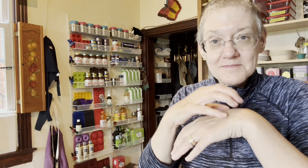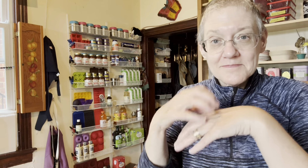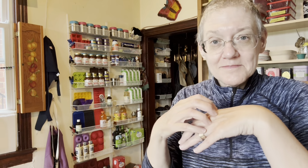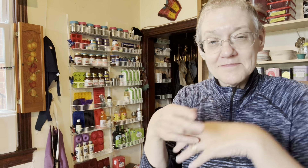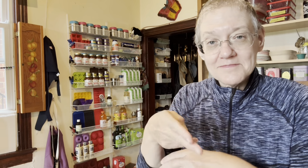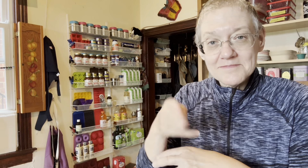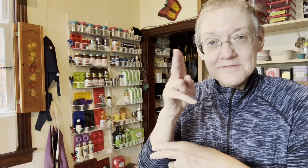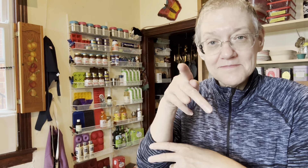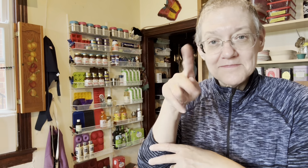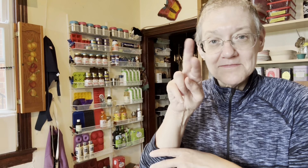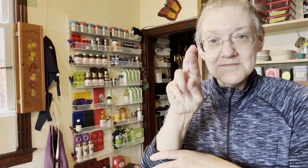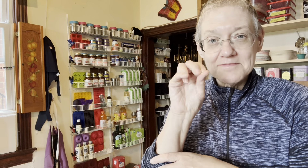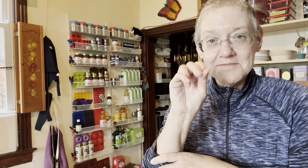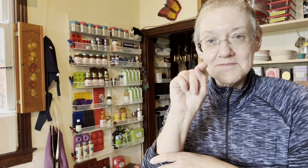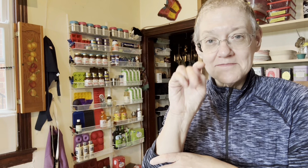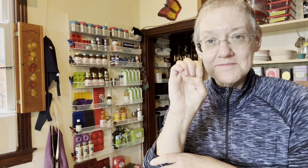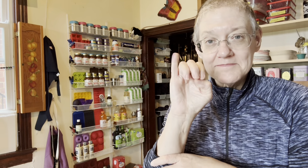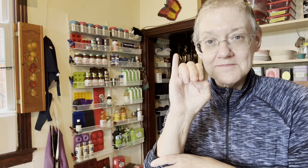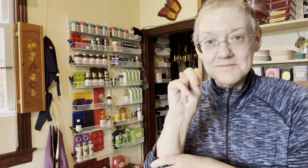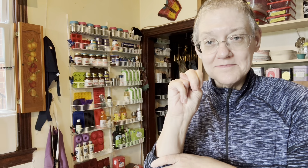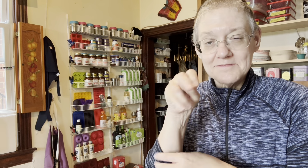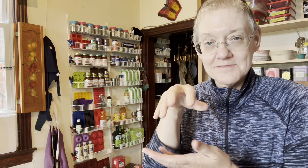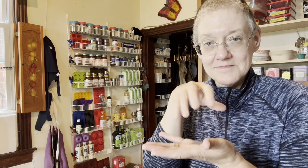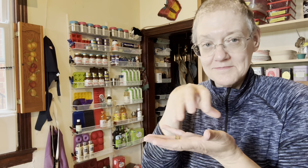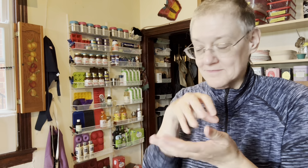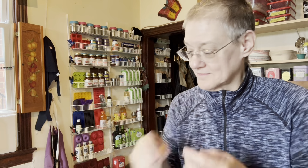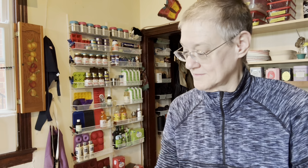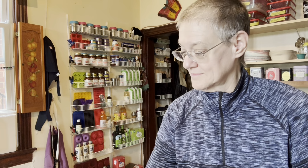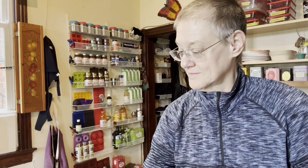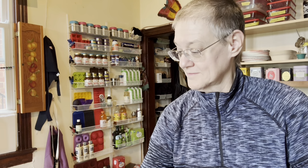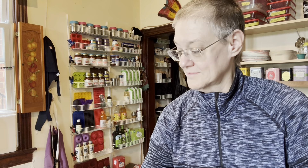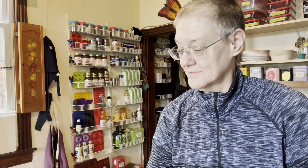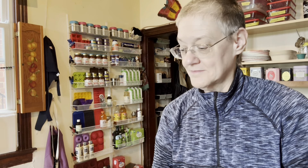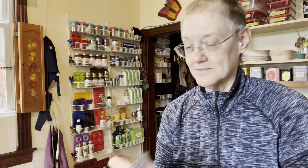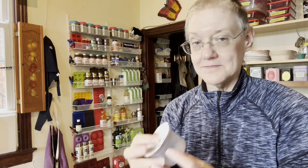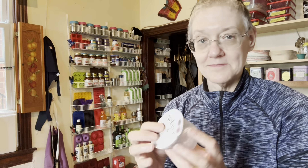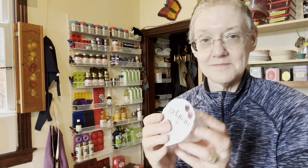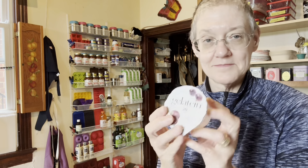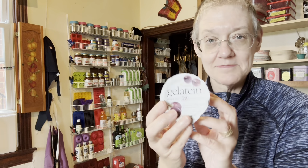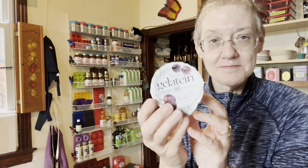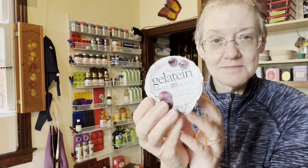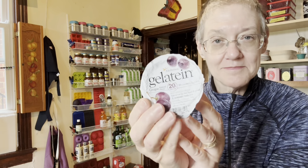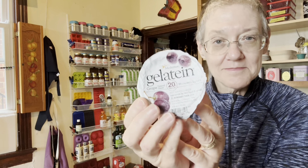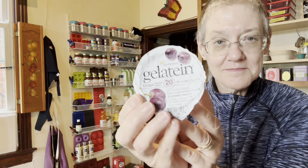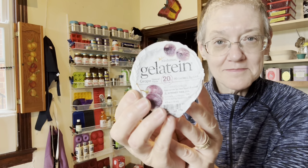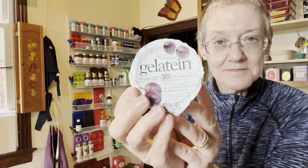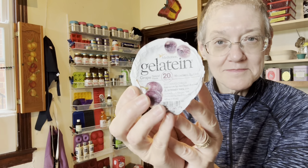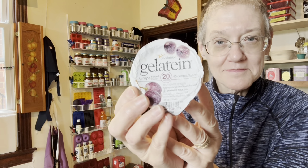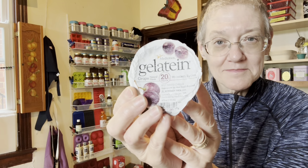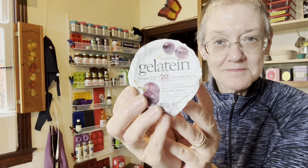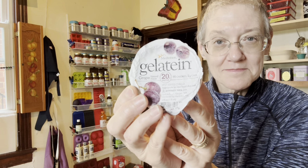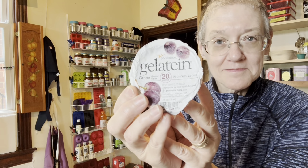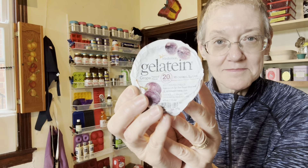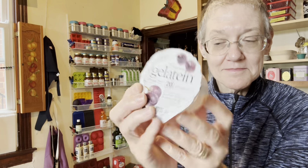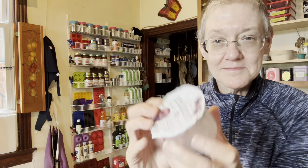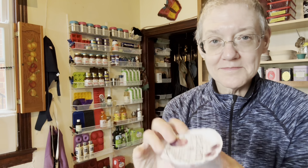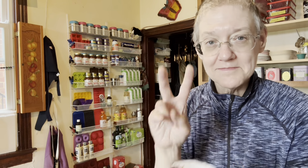And I'm serving it with 1 high-protein grape gelatine. Here's the package.